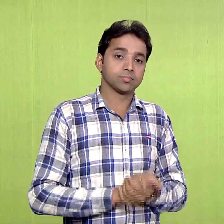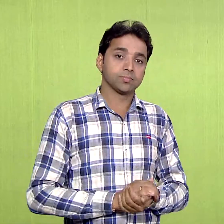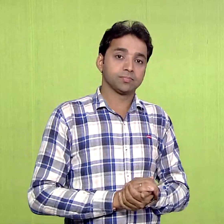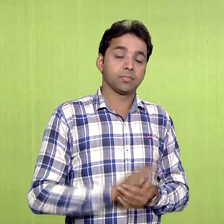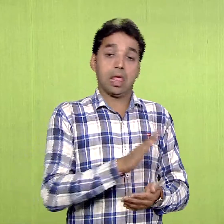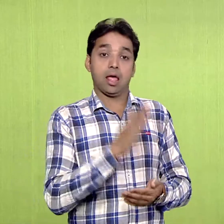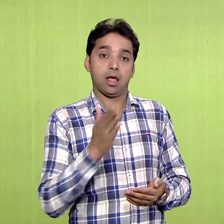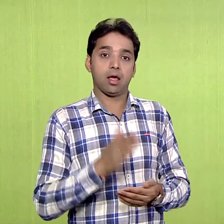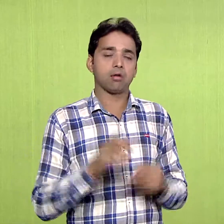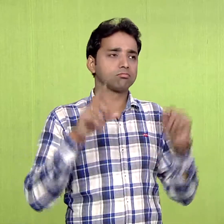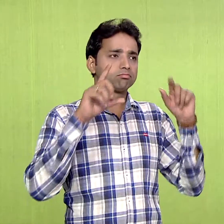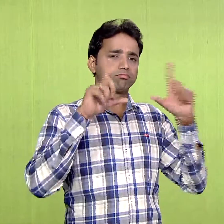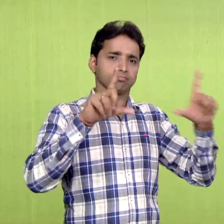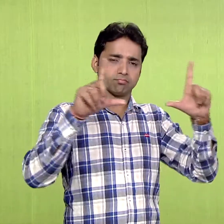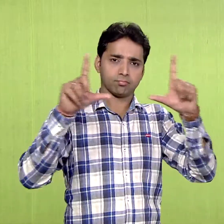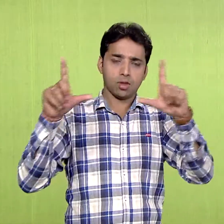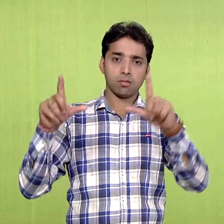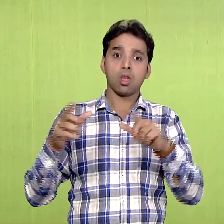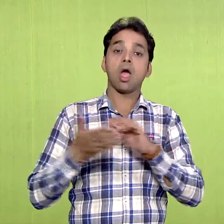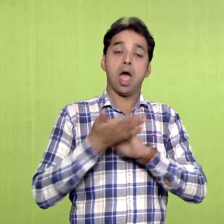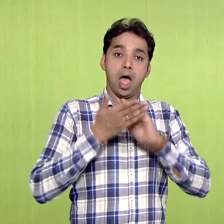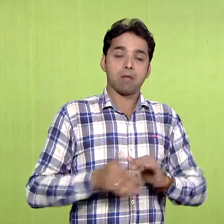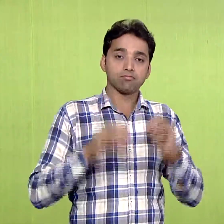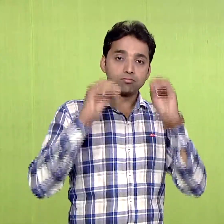and images of humped bulls,